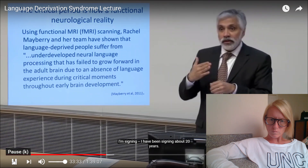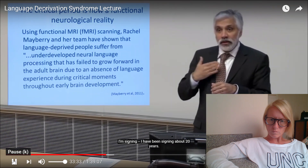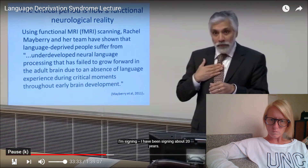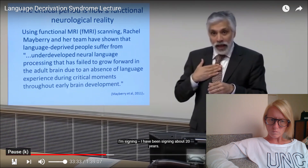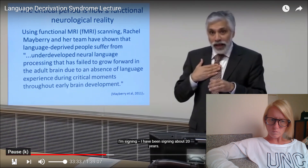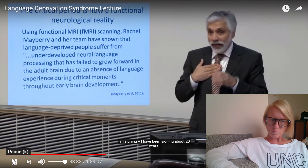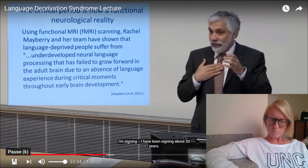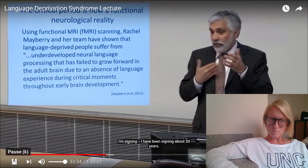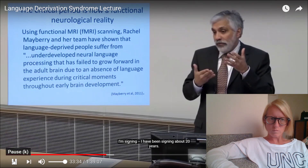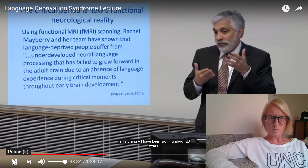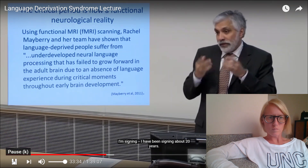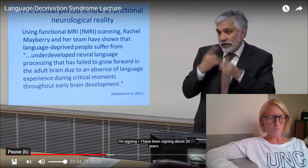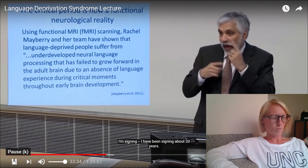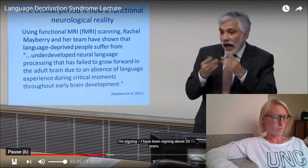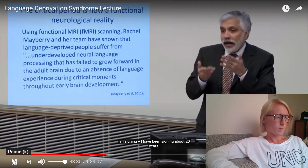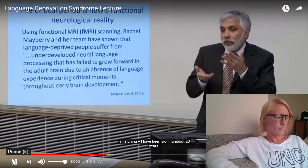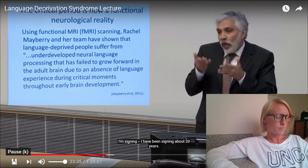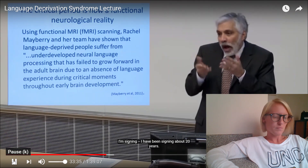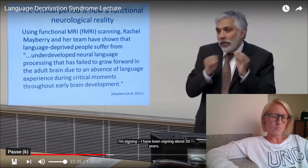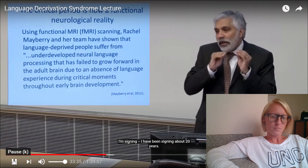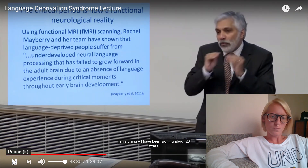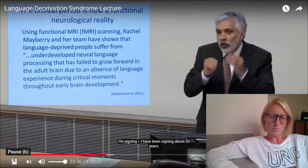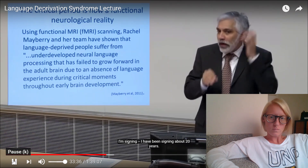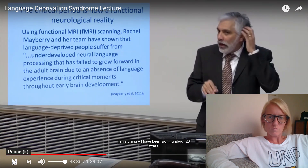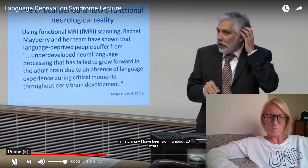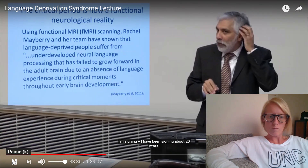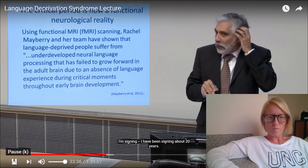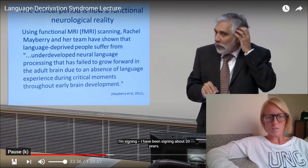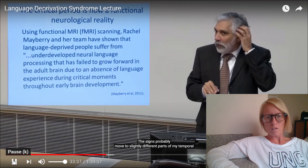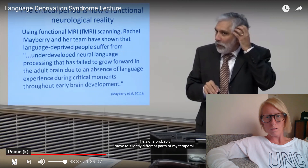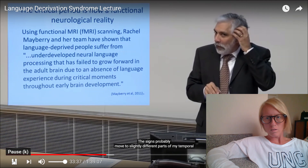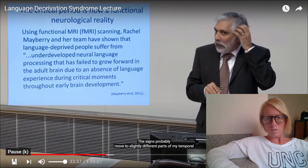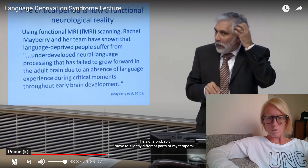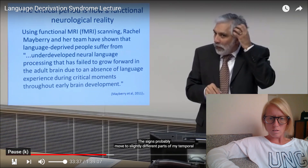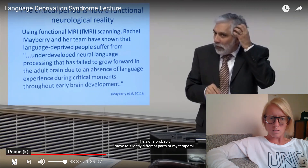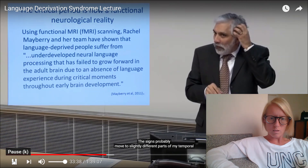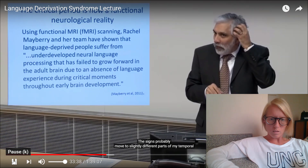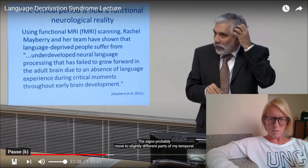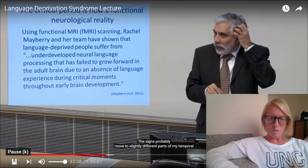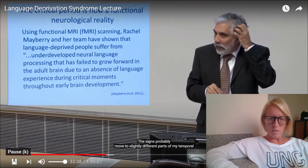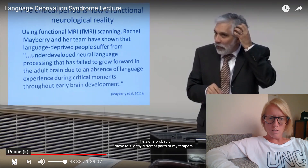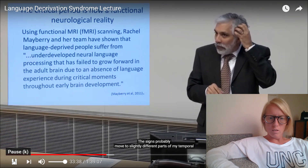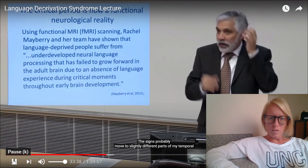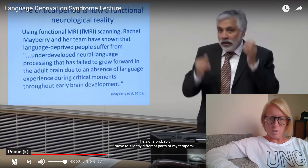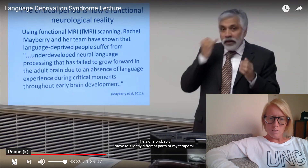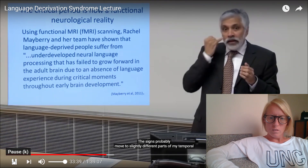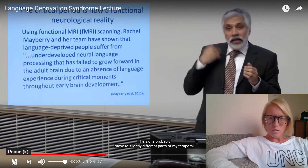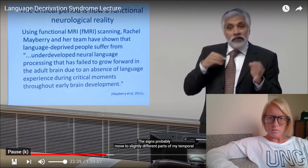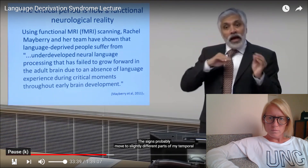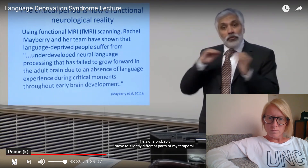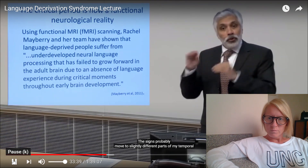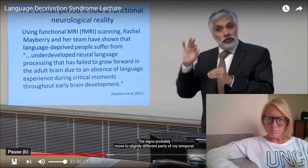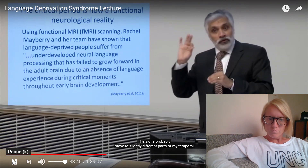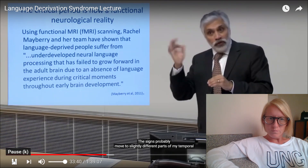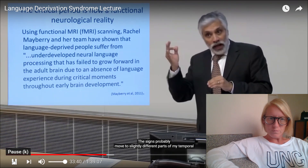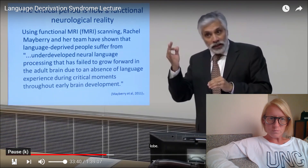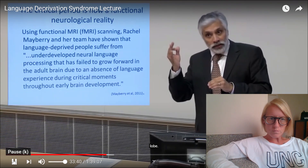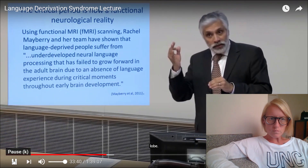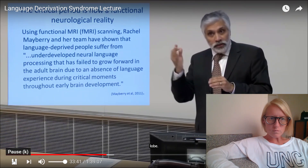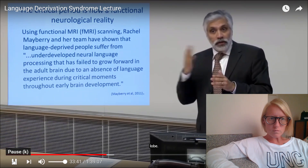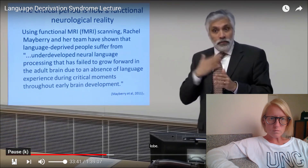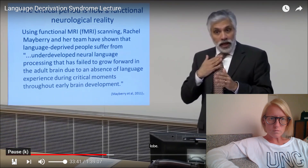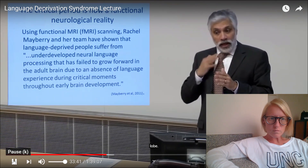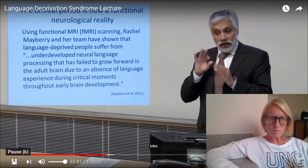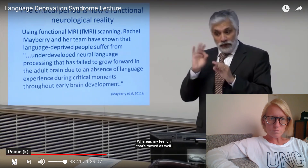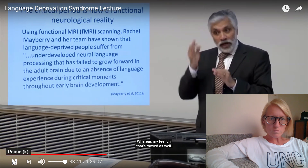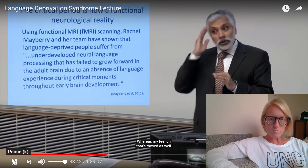I've been signing about 20 years. The sign has probably moved to slightly different parts of my temporal